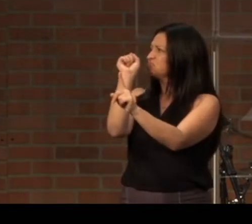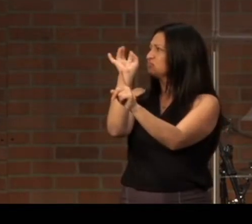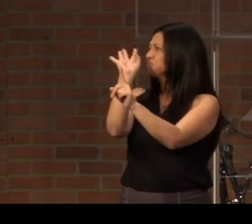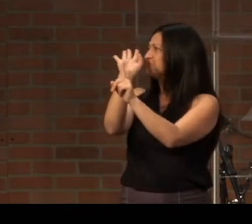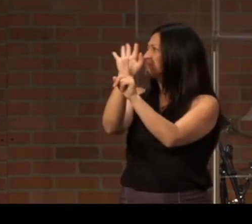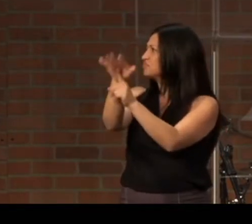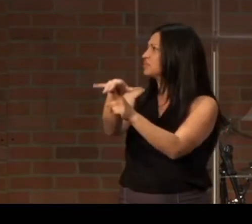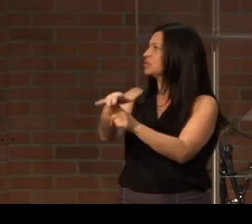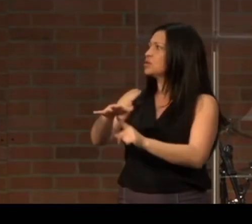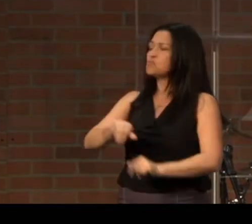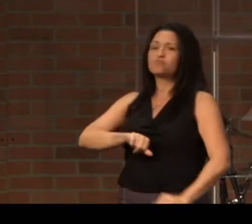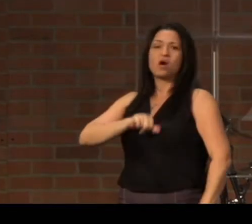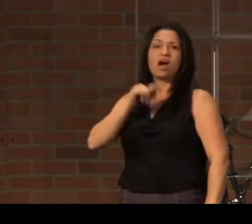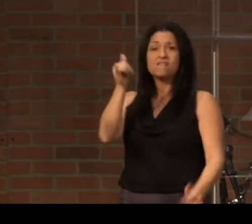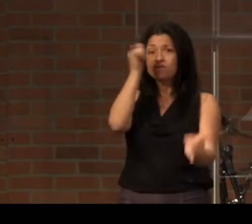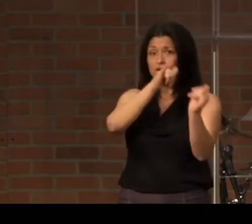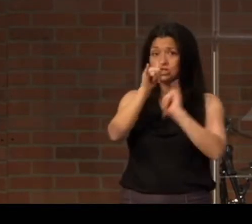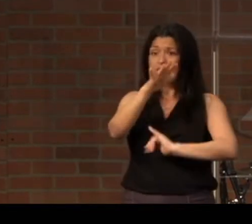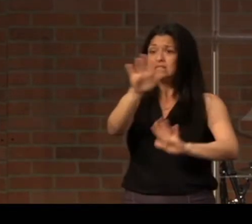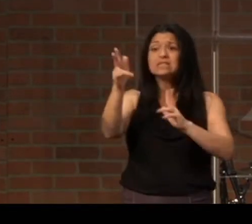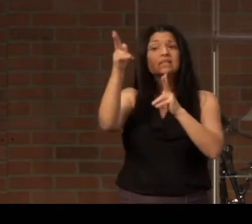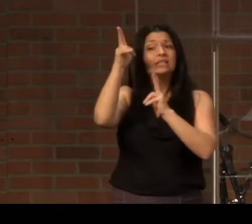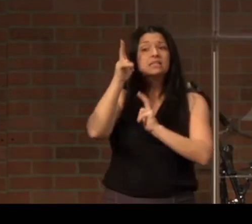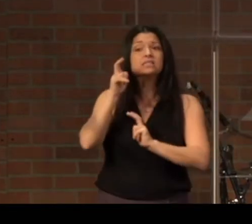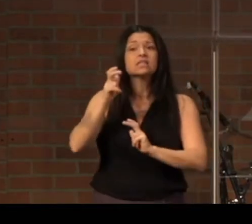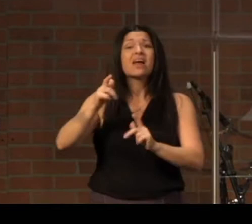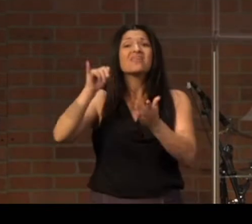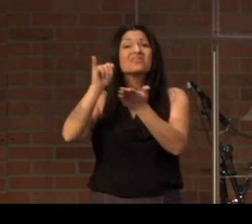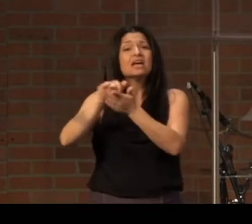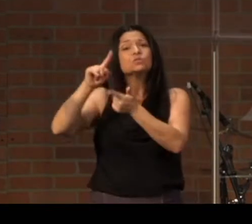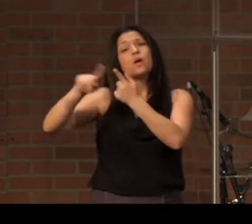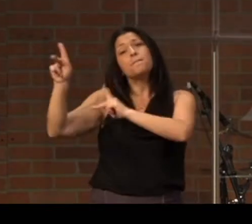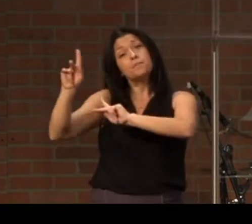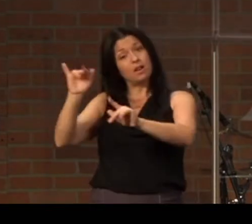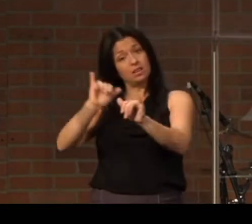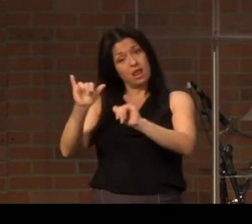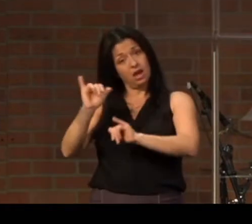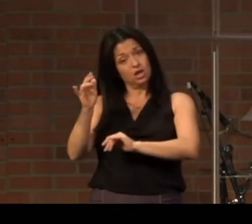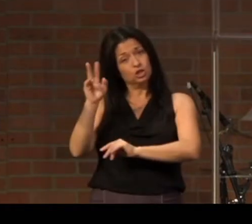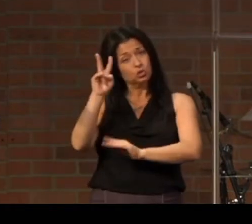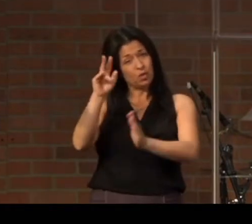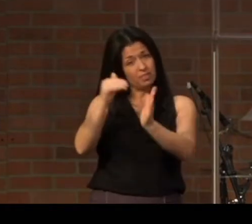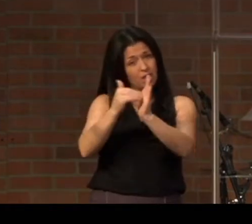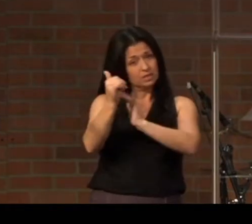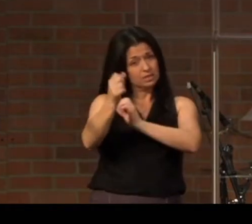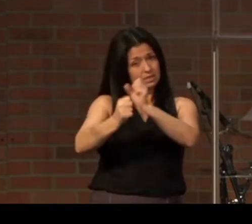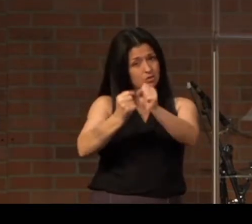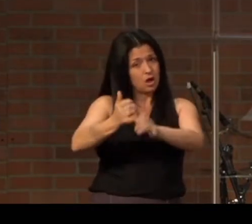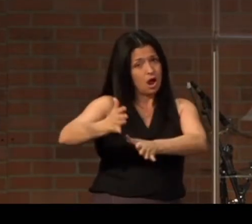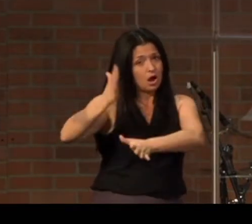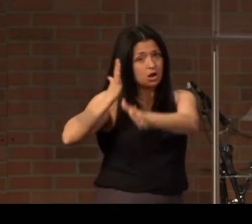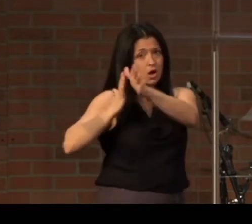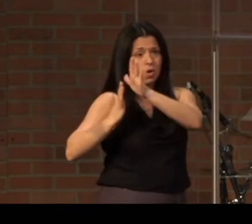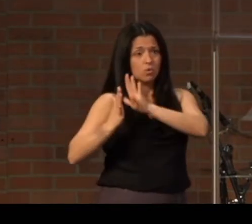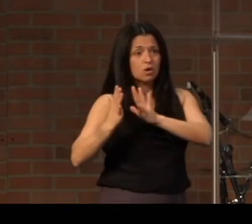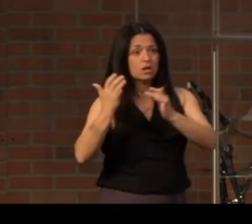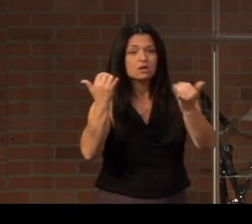think about this. This is what people were like 2,000 years ago. What are people like